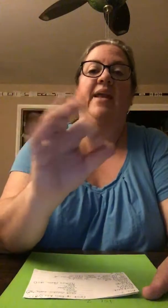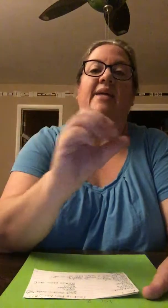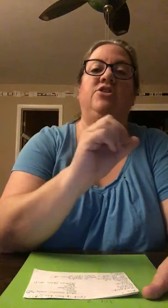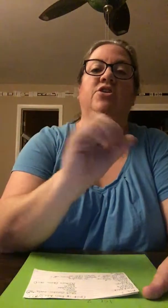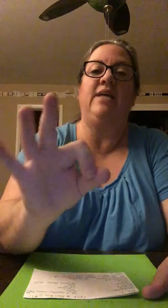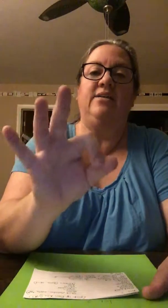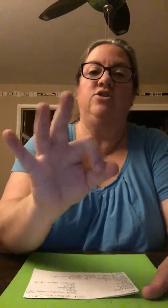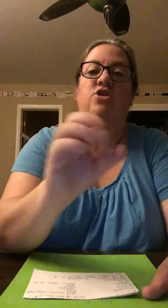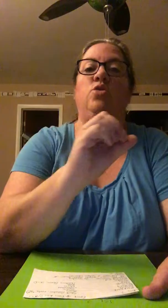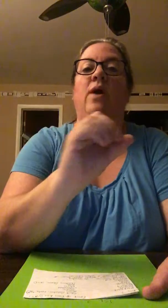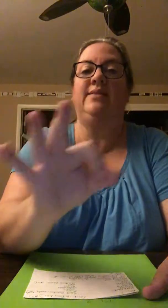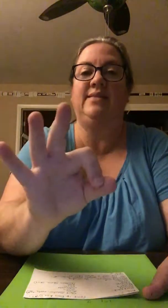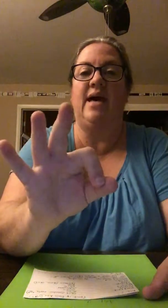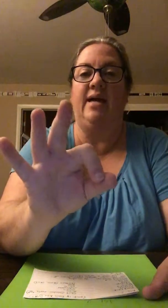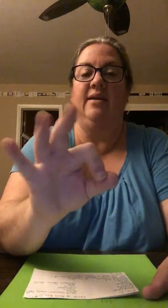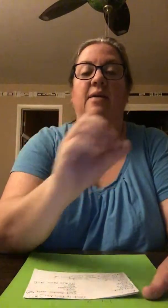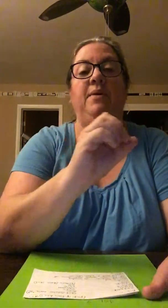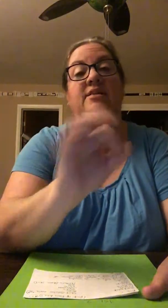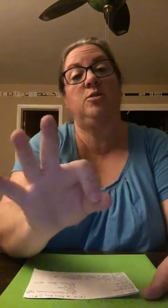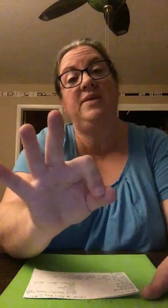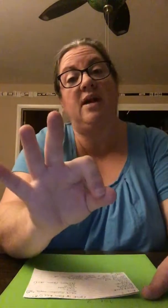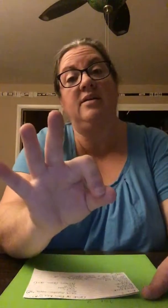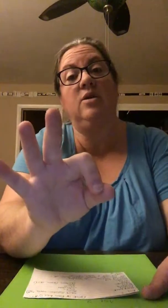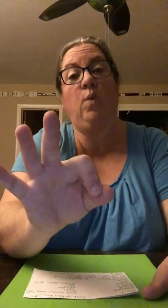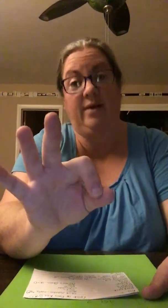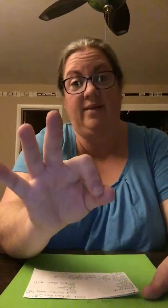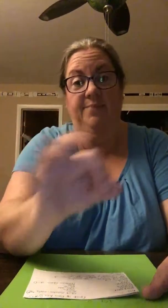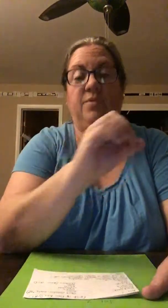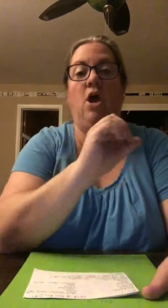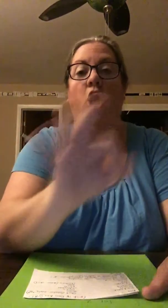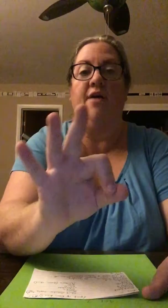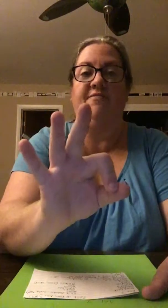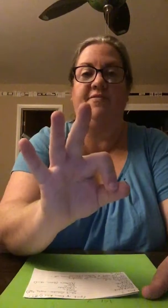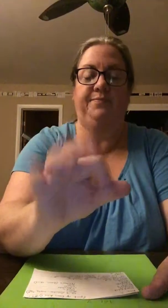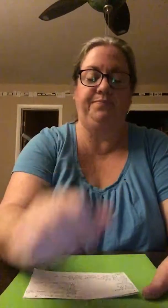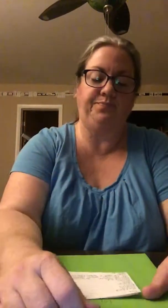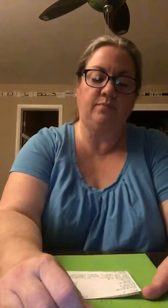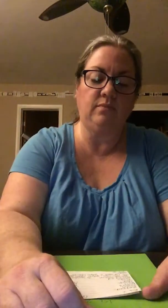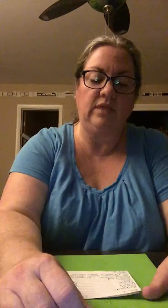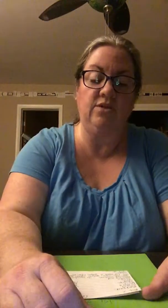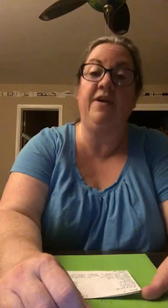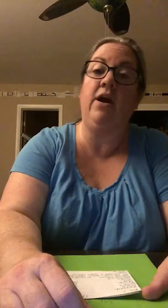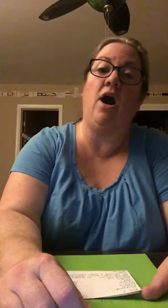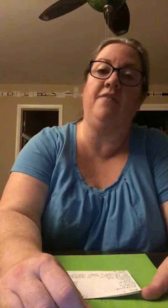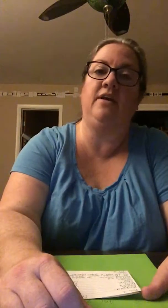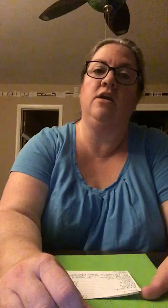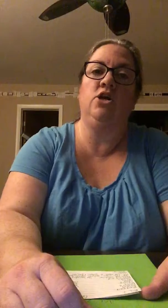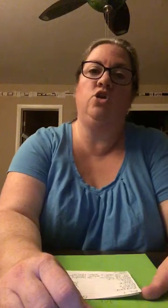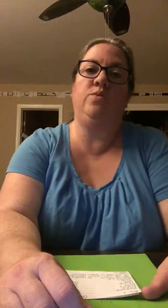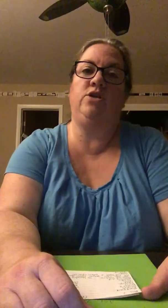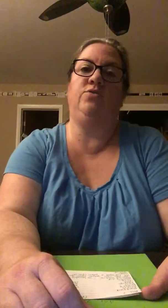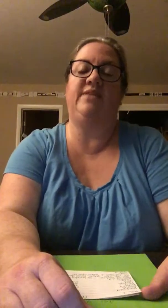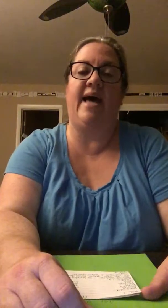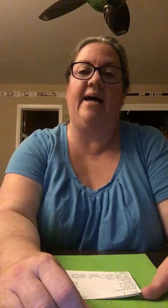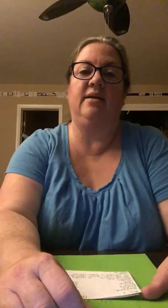has turned into a sign because it can be done quickly. Off. So very often you would use that